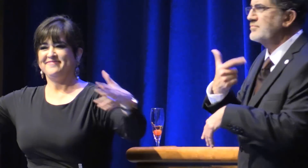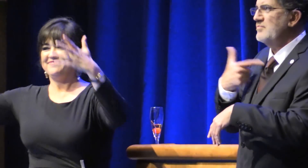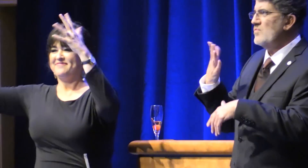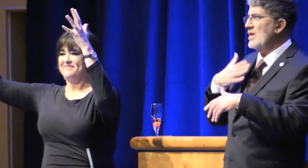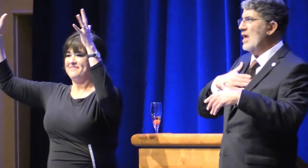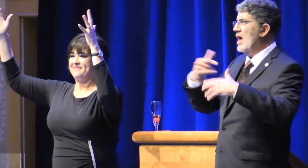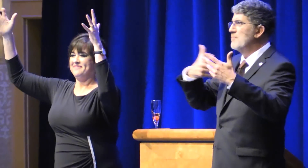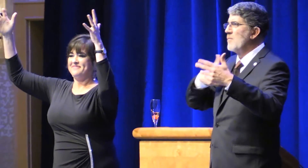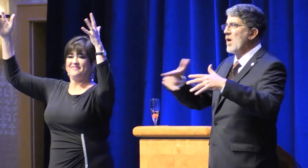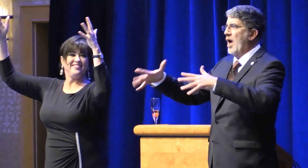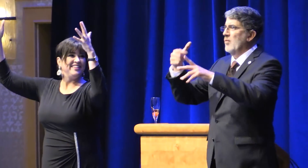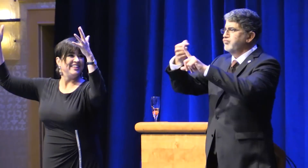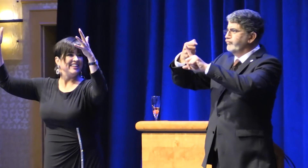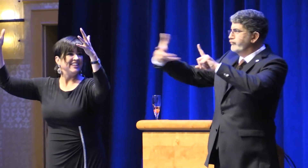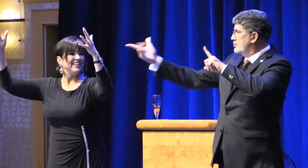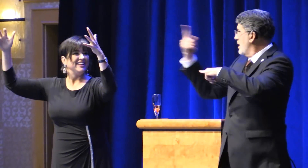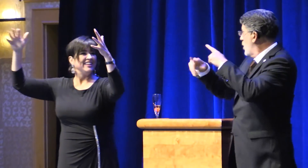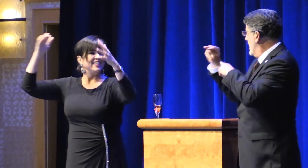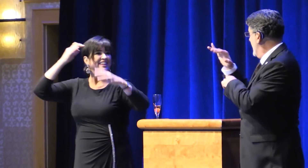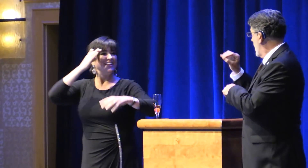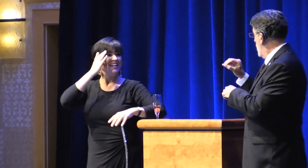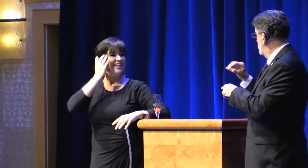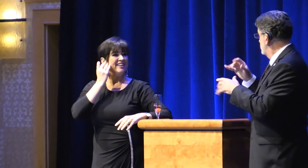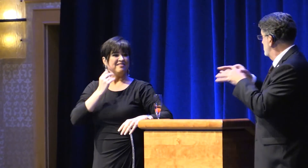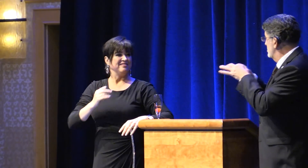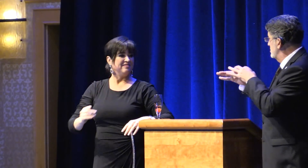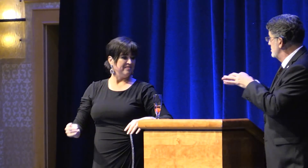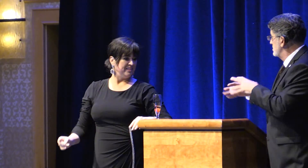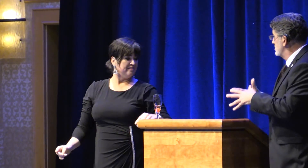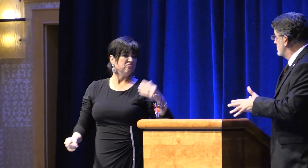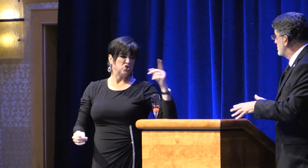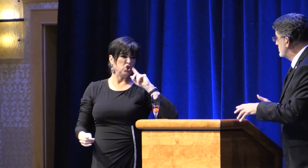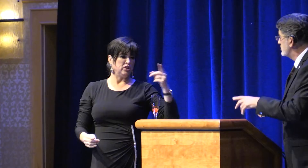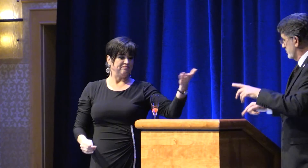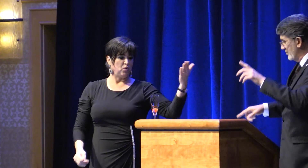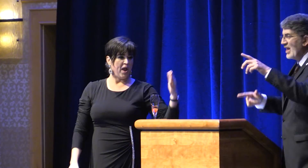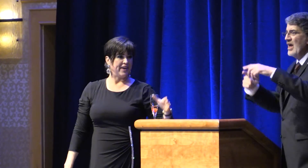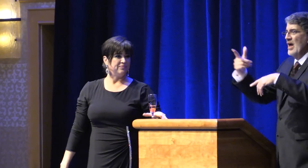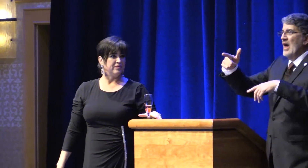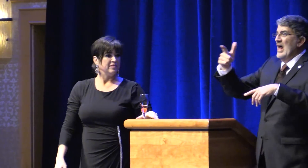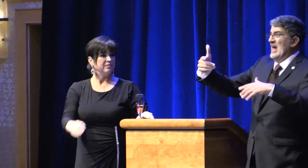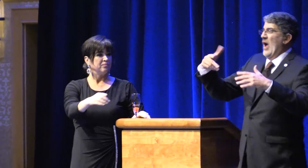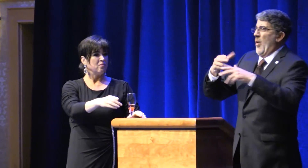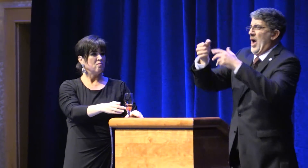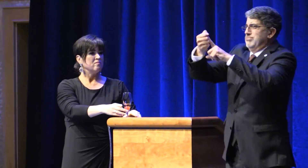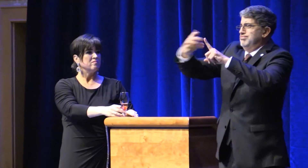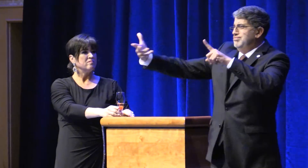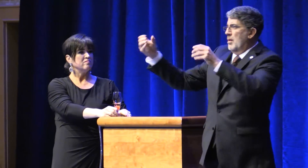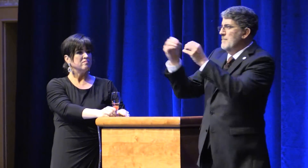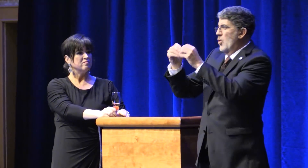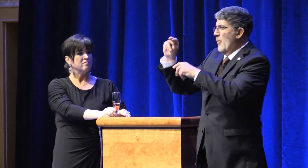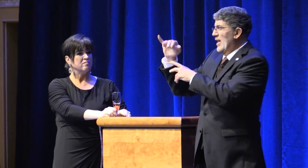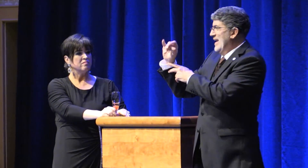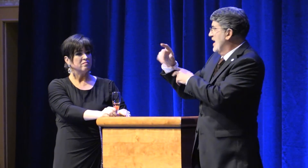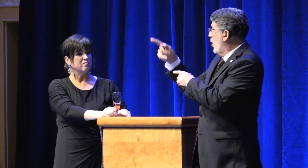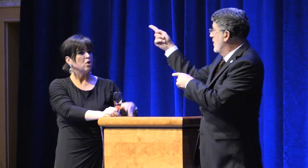Thank you, Angie. I would like to talk just a bit about Nico. Sure, go right ahead.